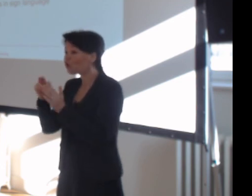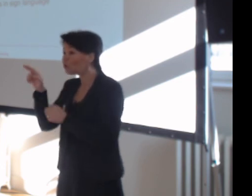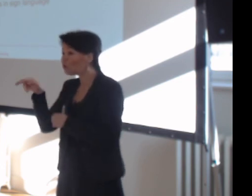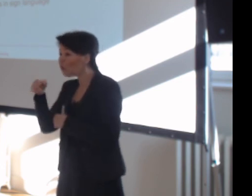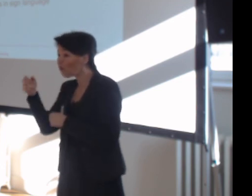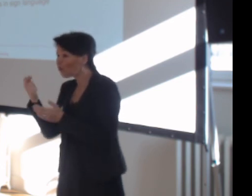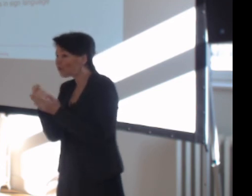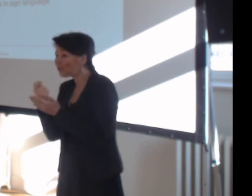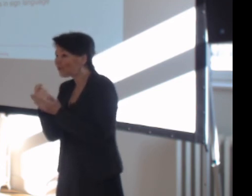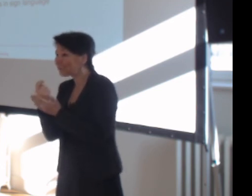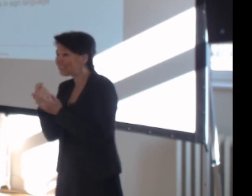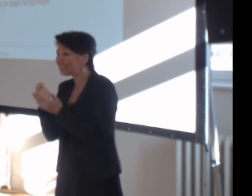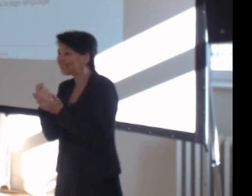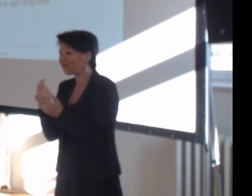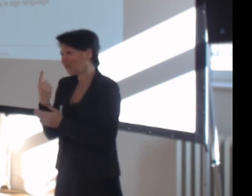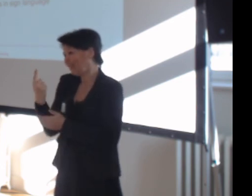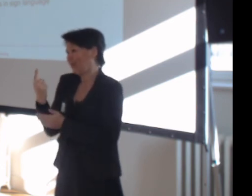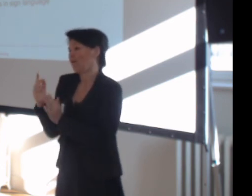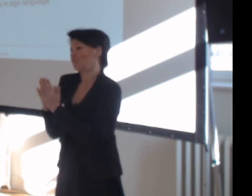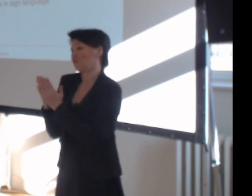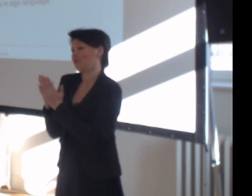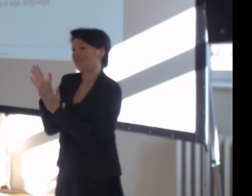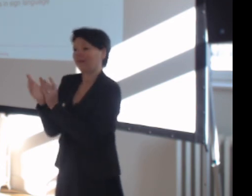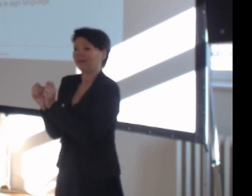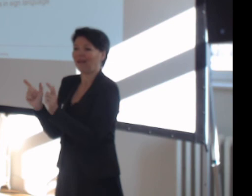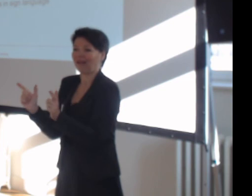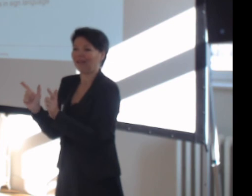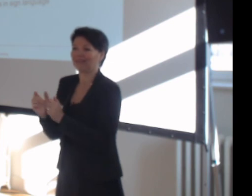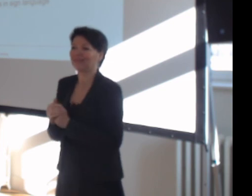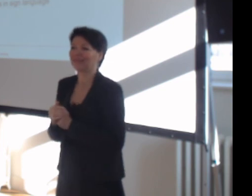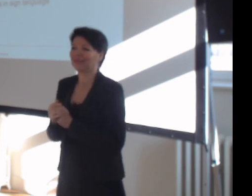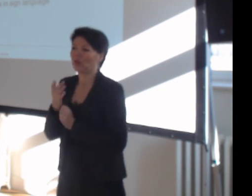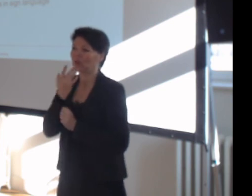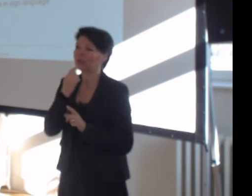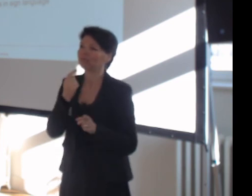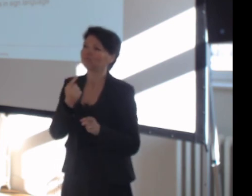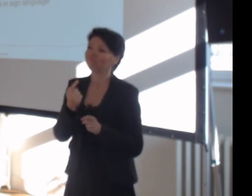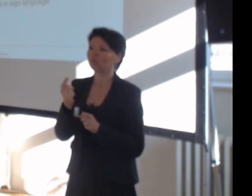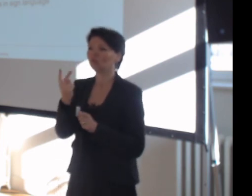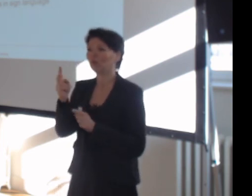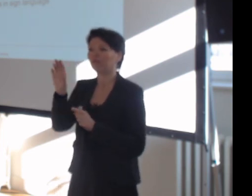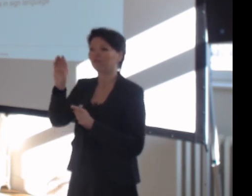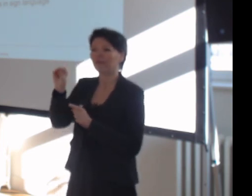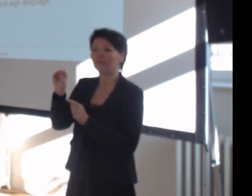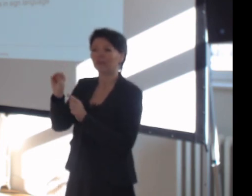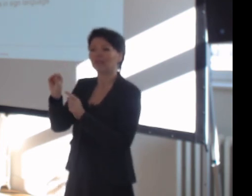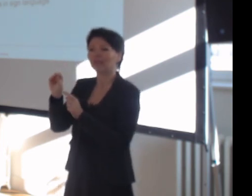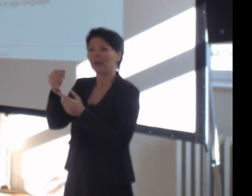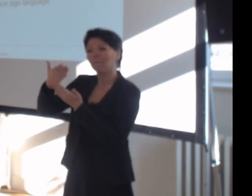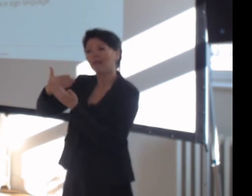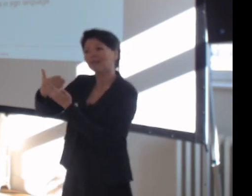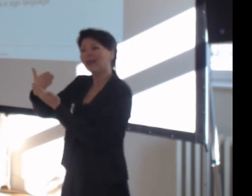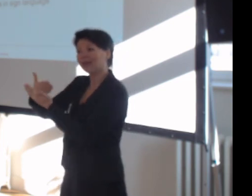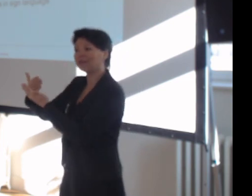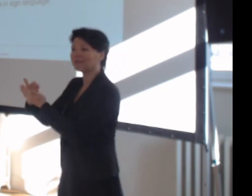euros to produce a sign language book, at about 250 pages.